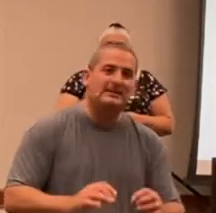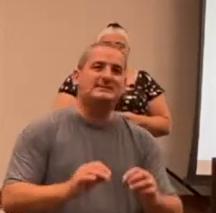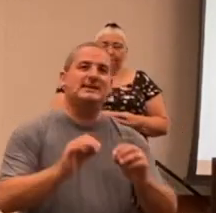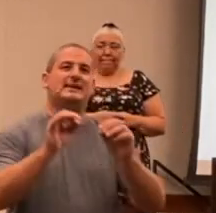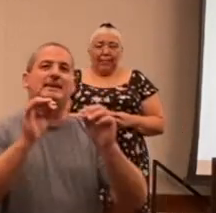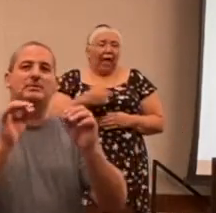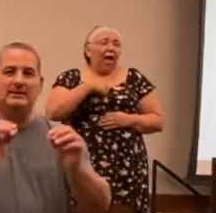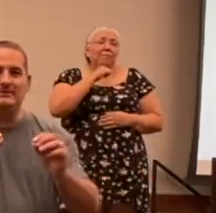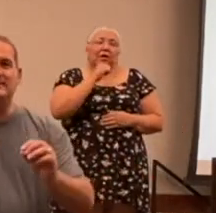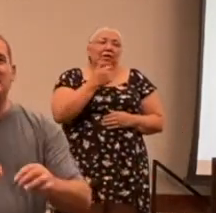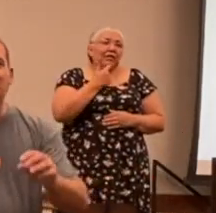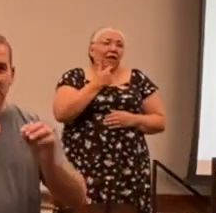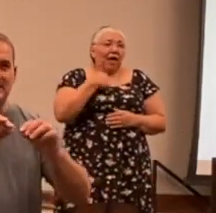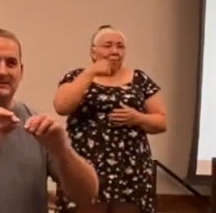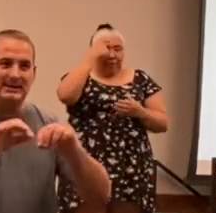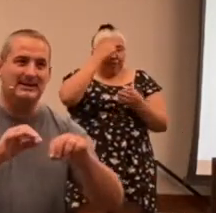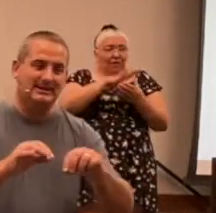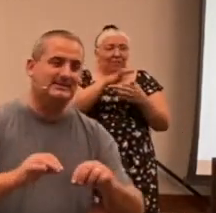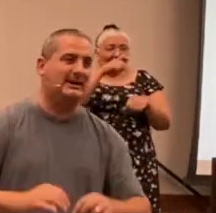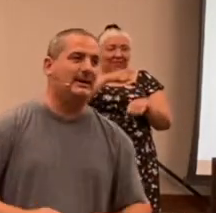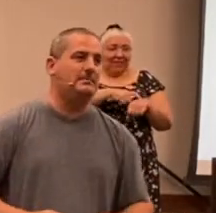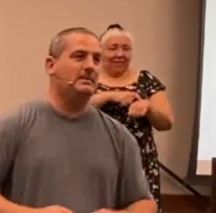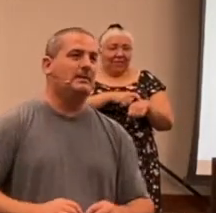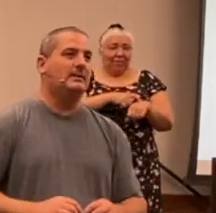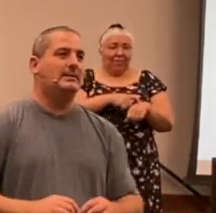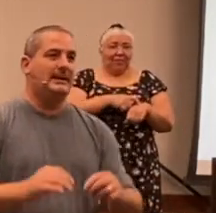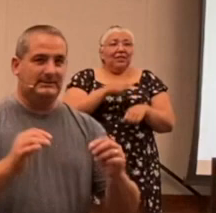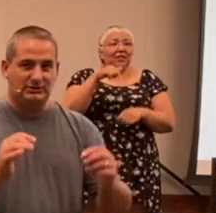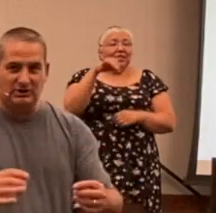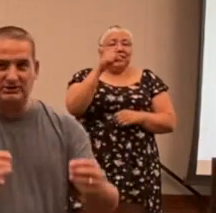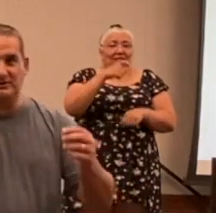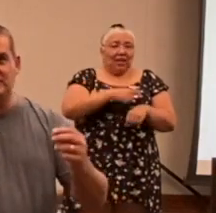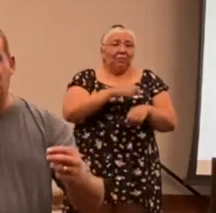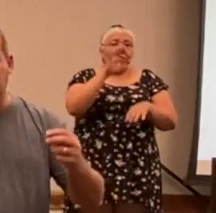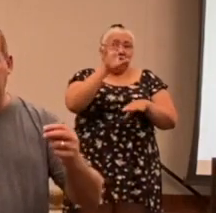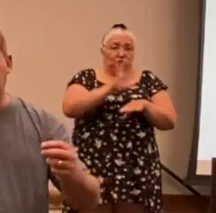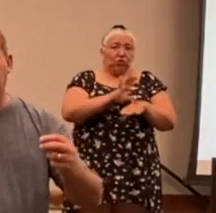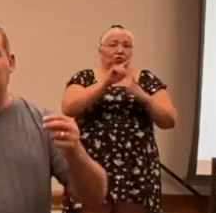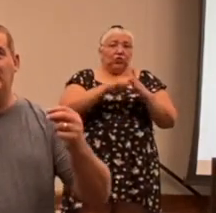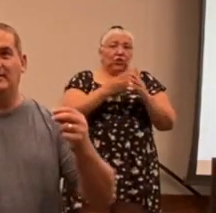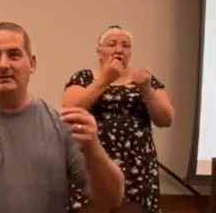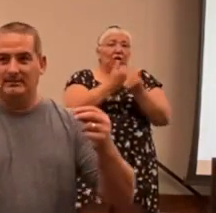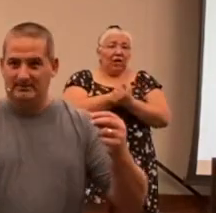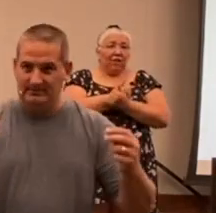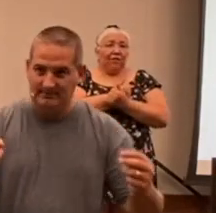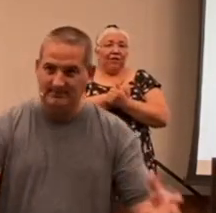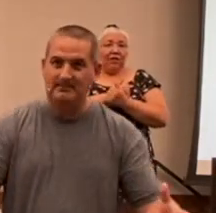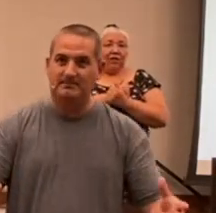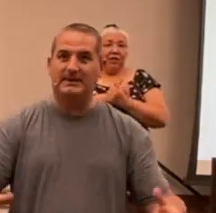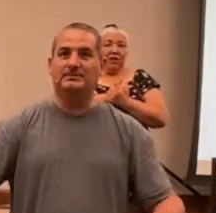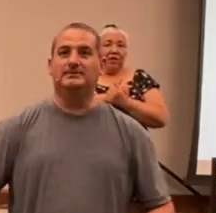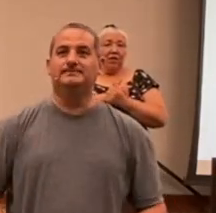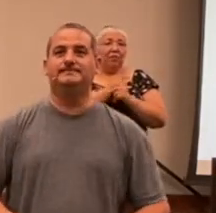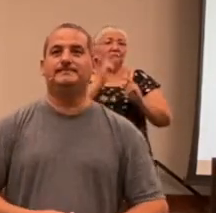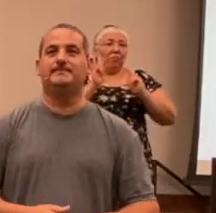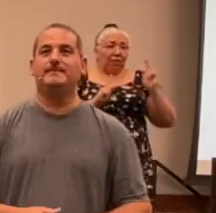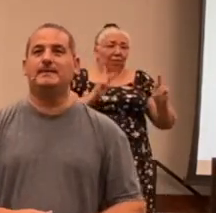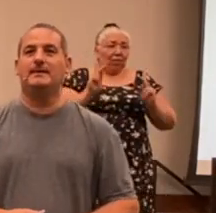I'm not going to say that I believe it's time, because it is time that the church start loving